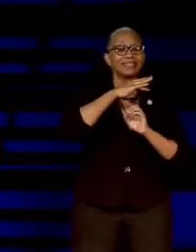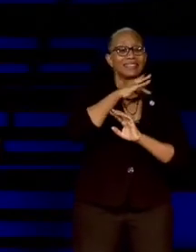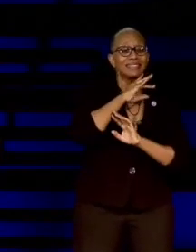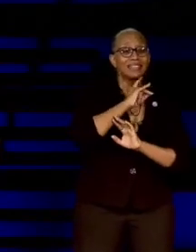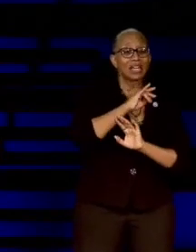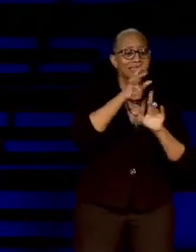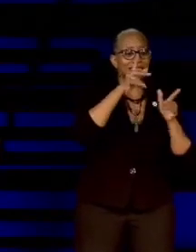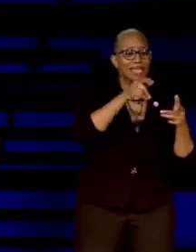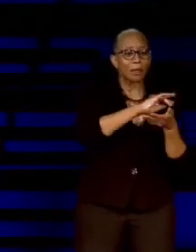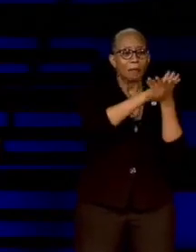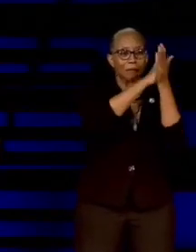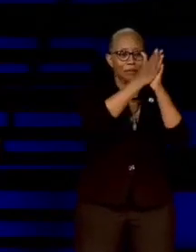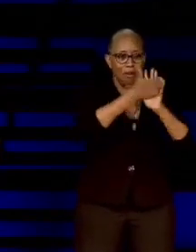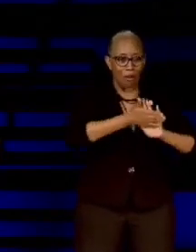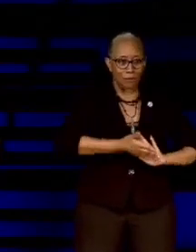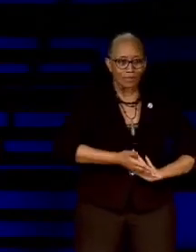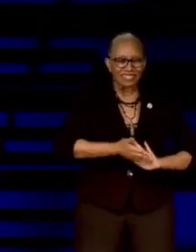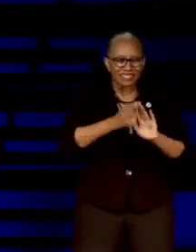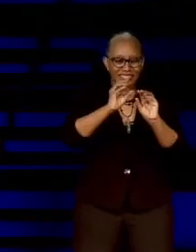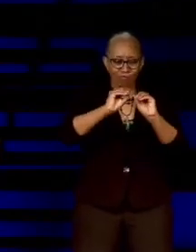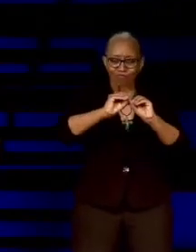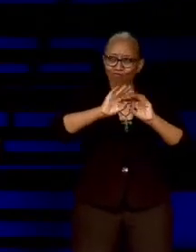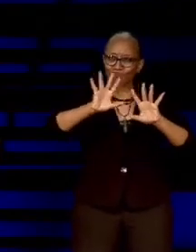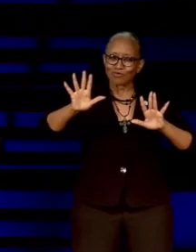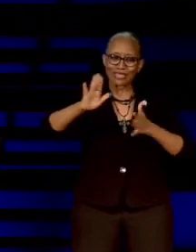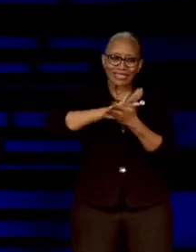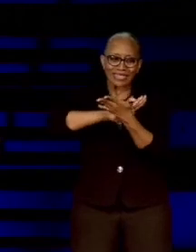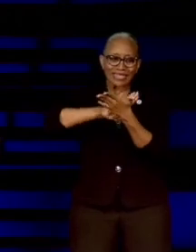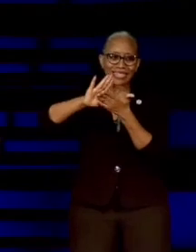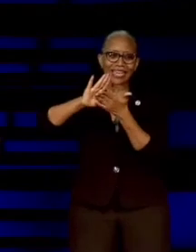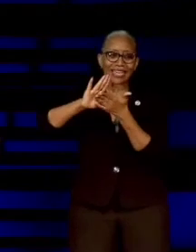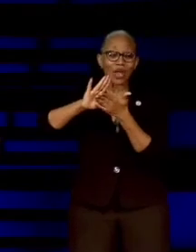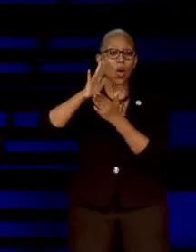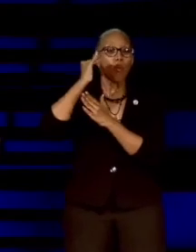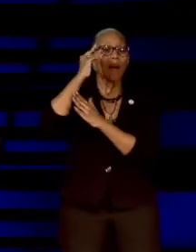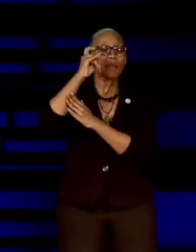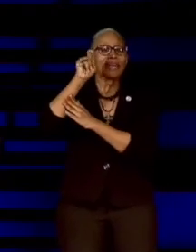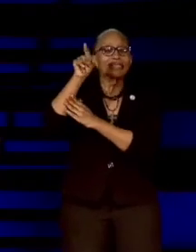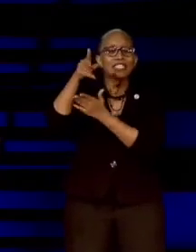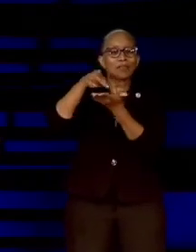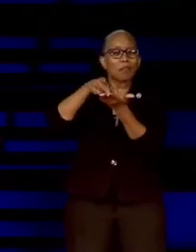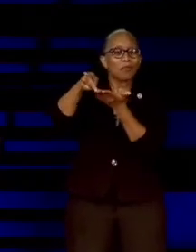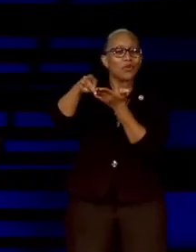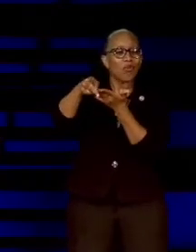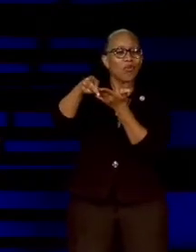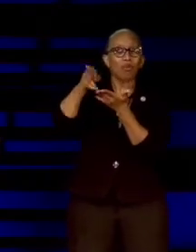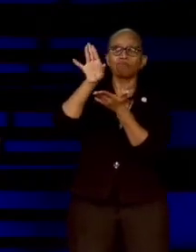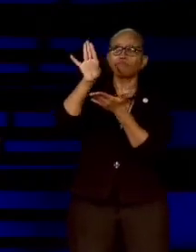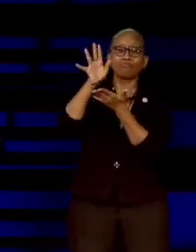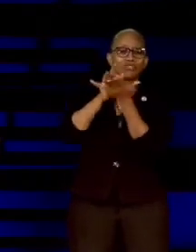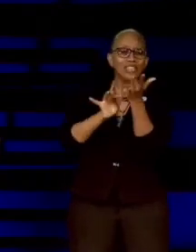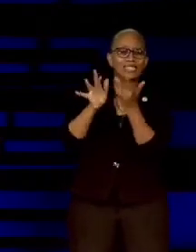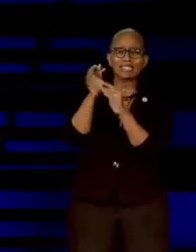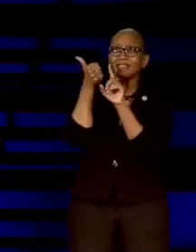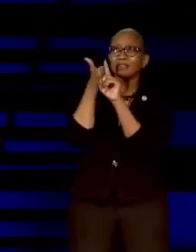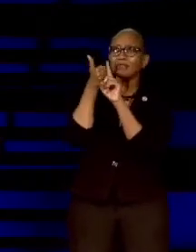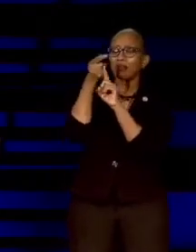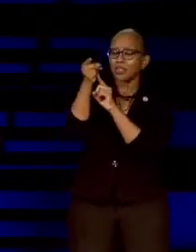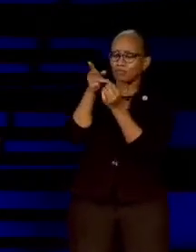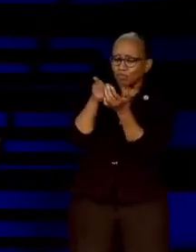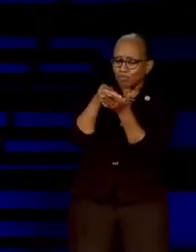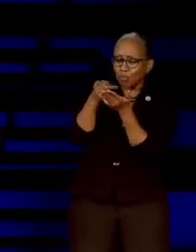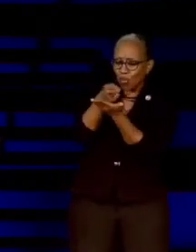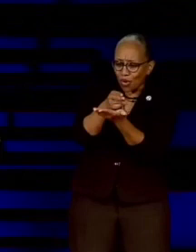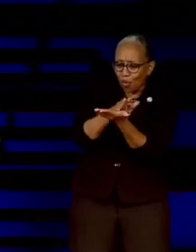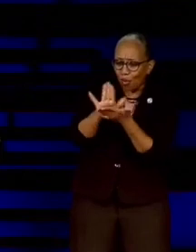dominated. I wish I had somebody here. By the purity of who he is, that he is pure